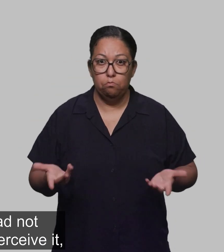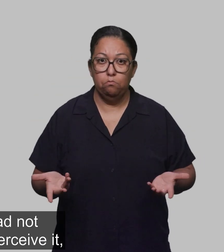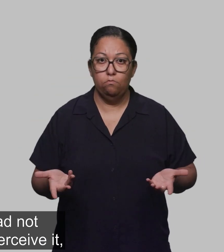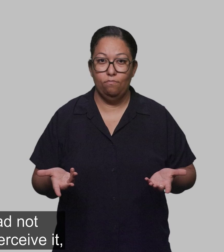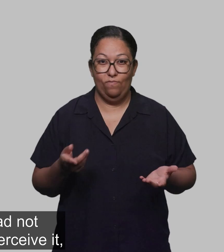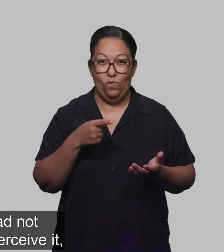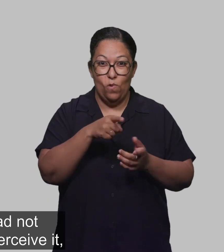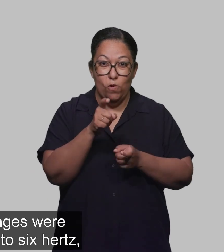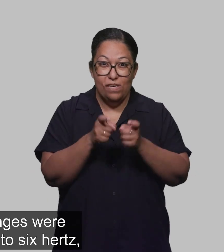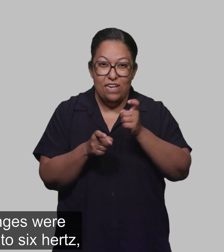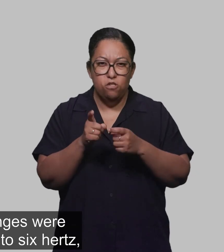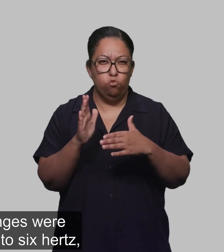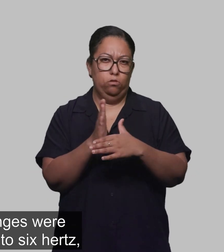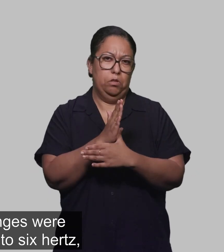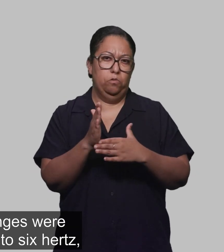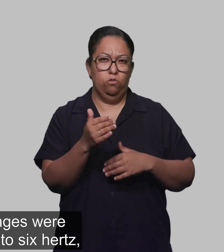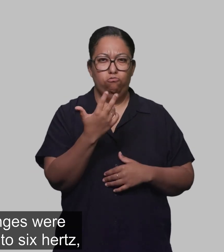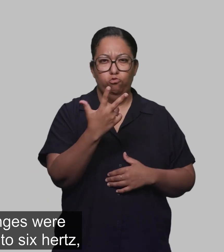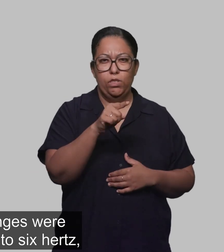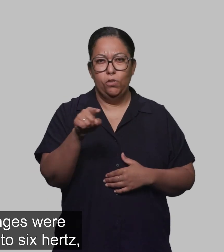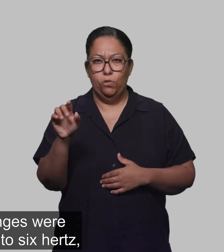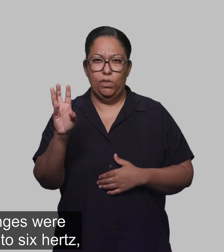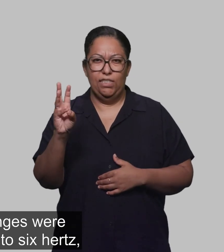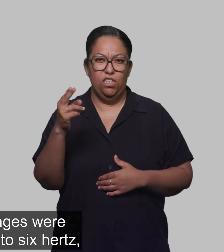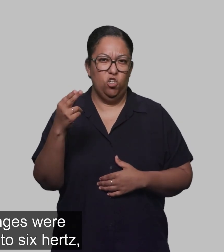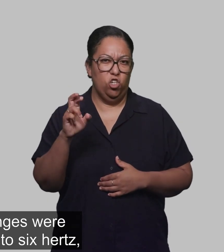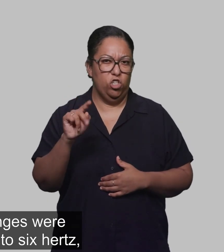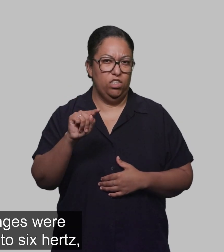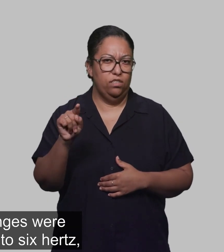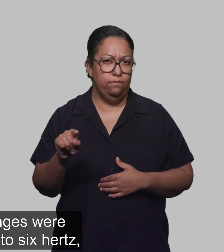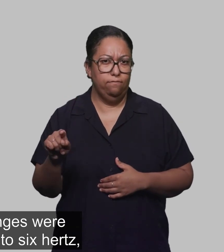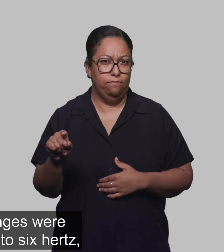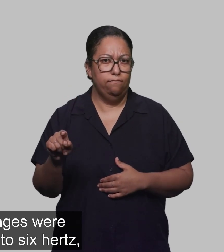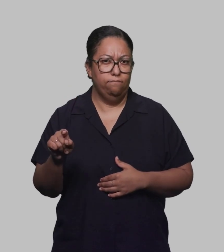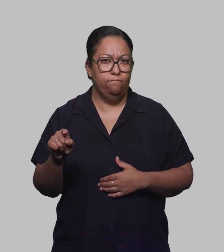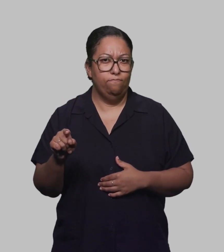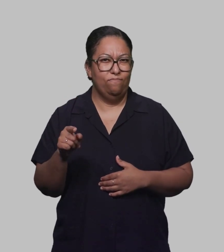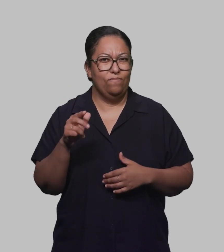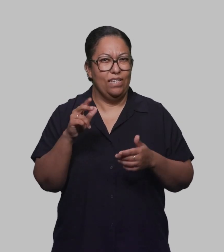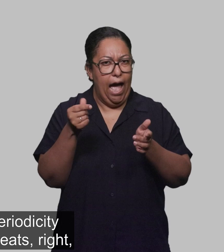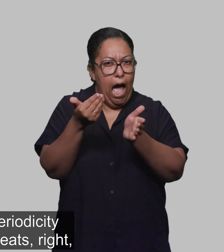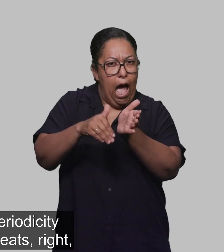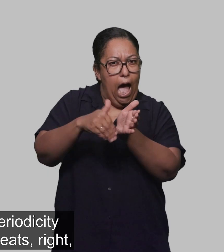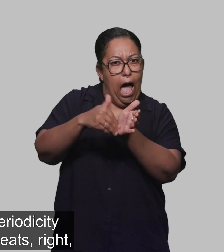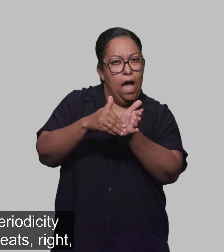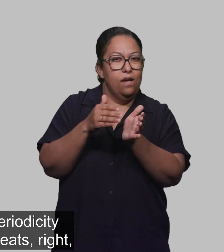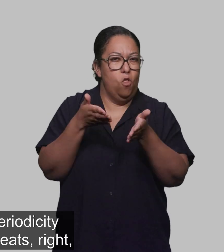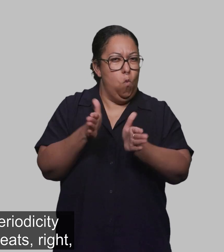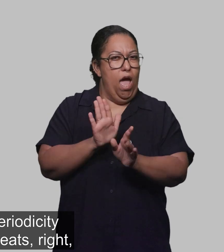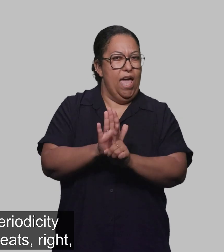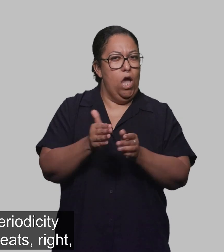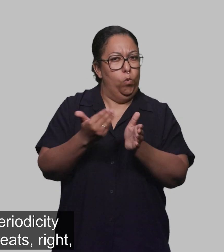to perceive it. And those changes were in between 3 to 6 hertz, which is